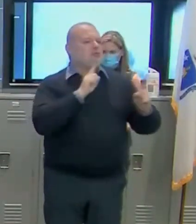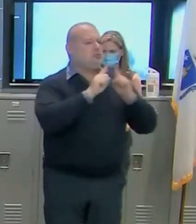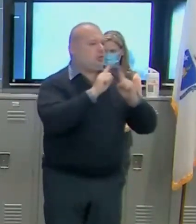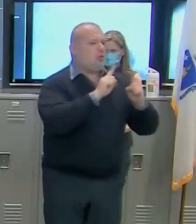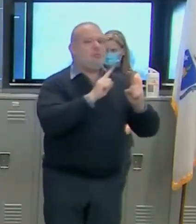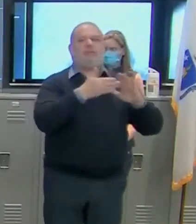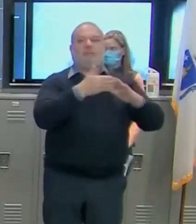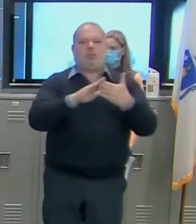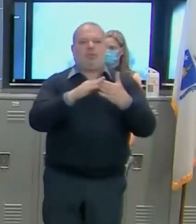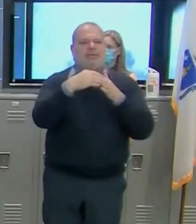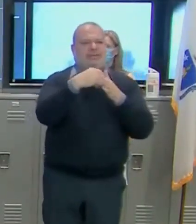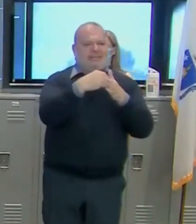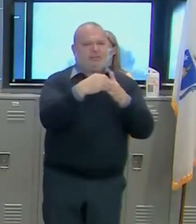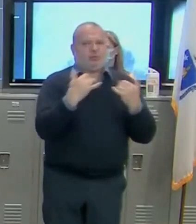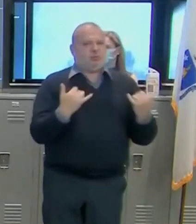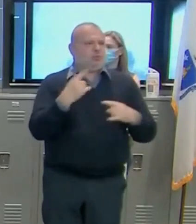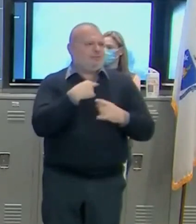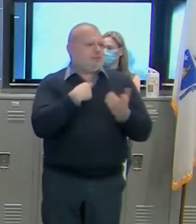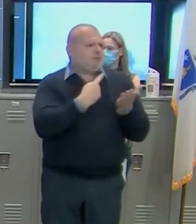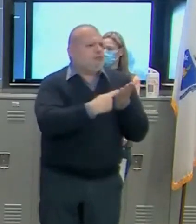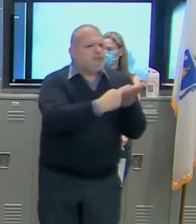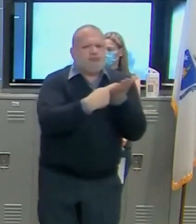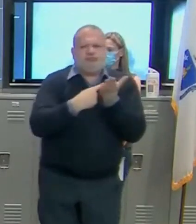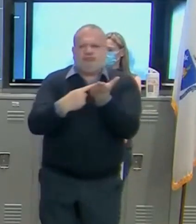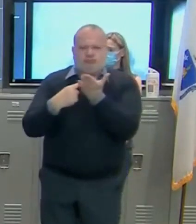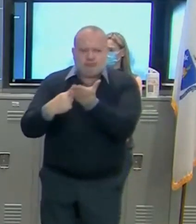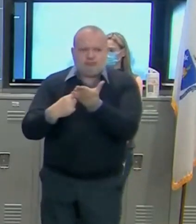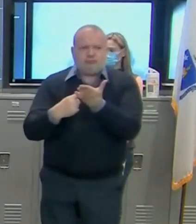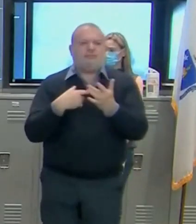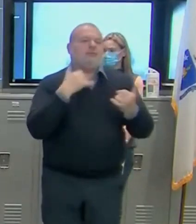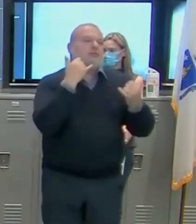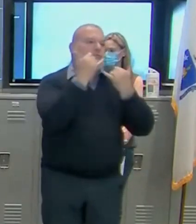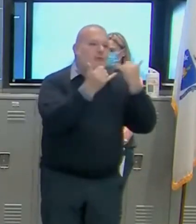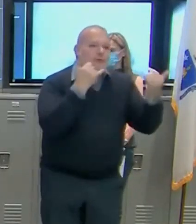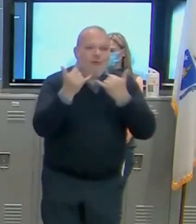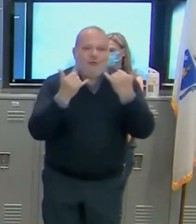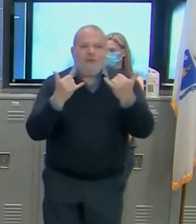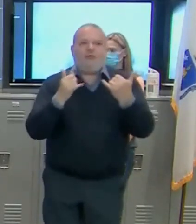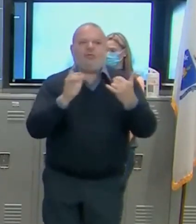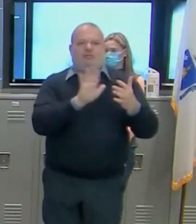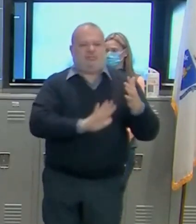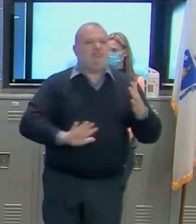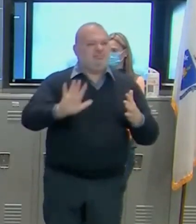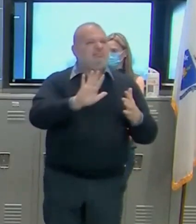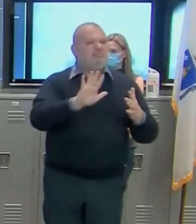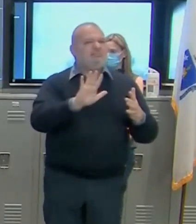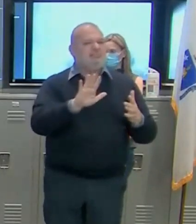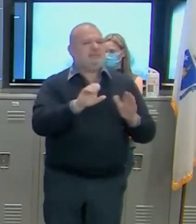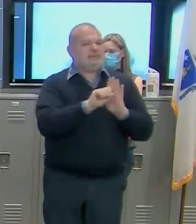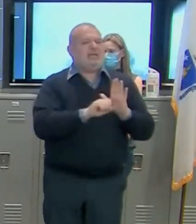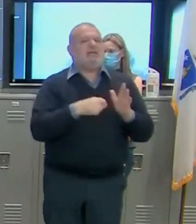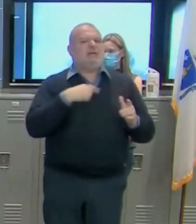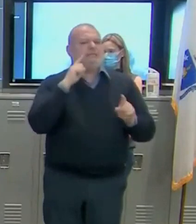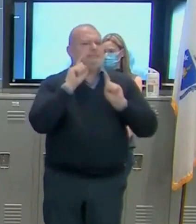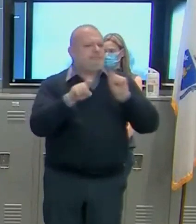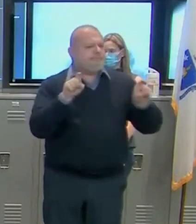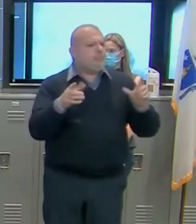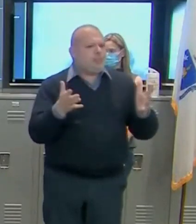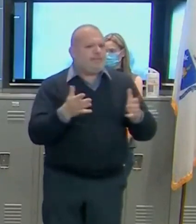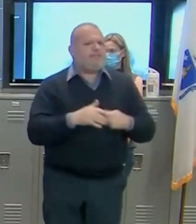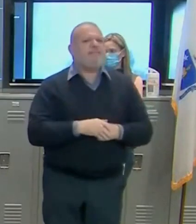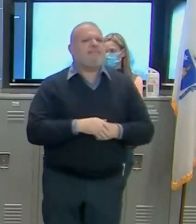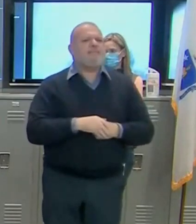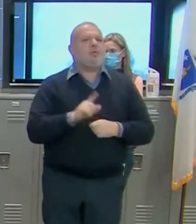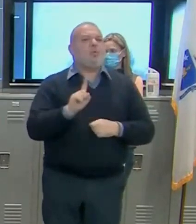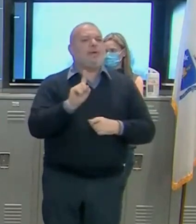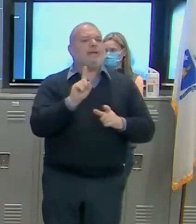last day on regional calls, statewide calls, and listening to where the gaps are